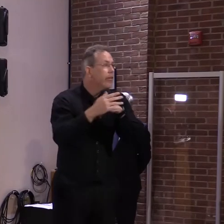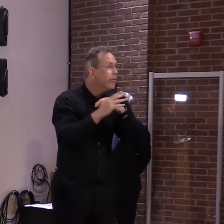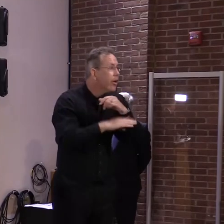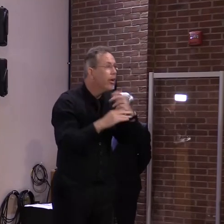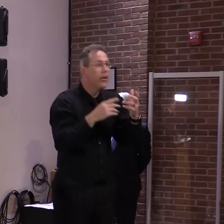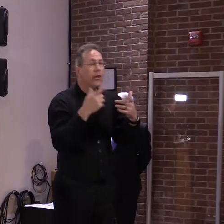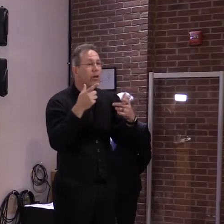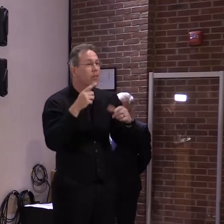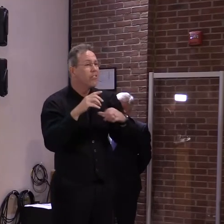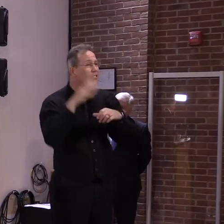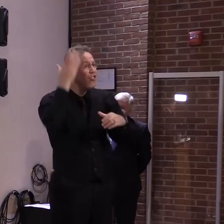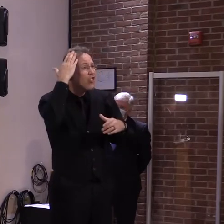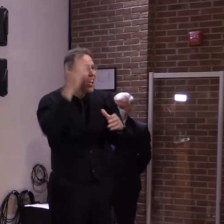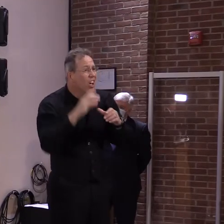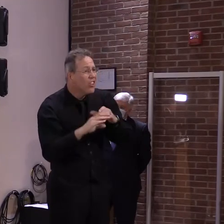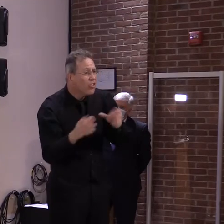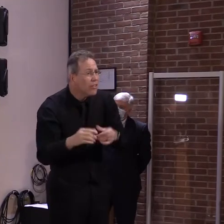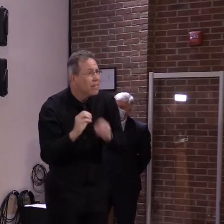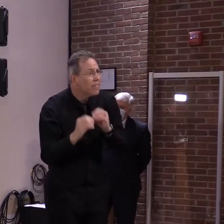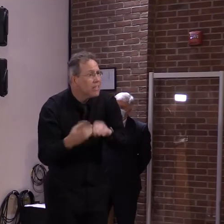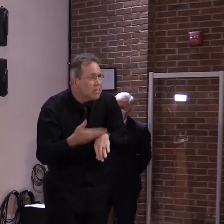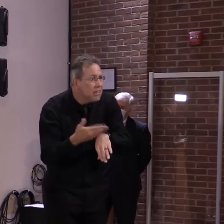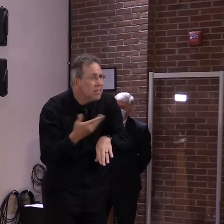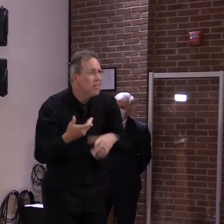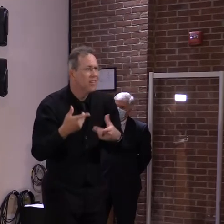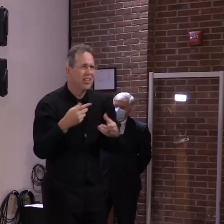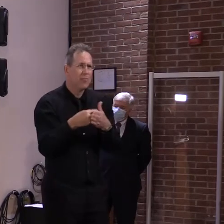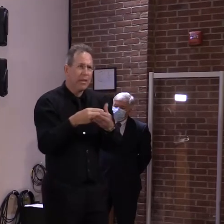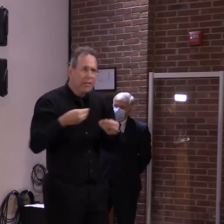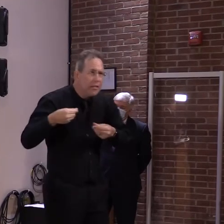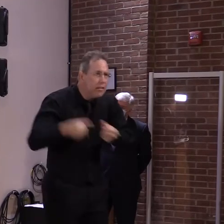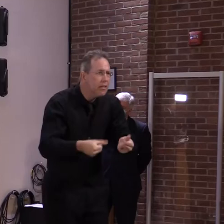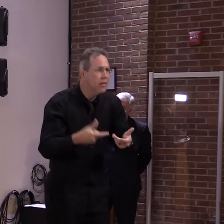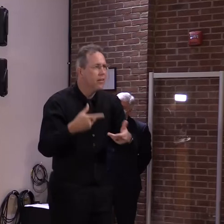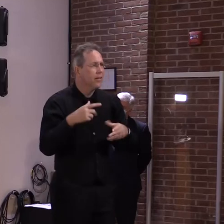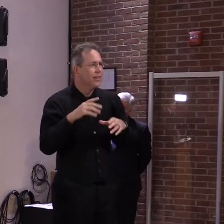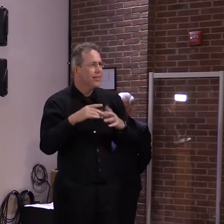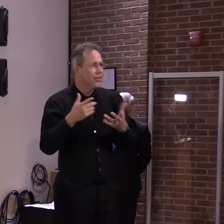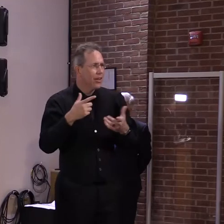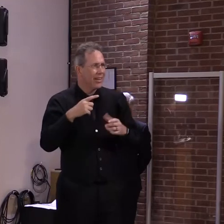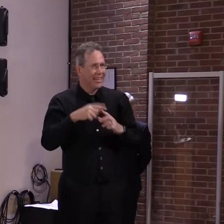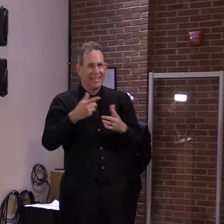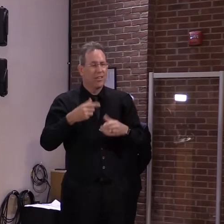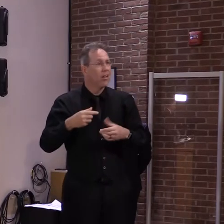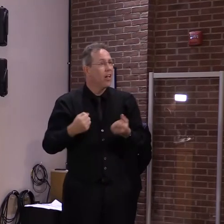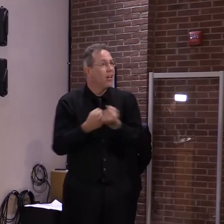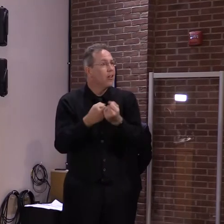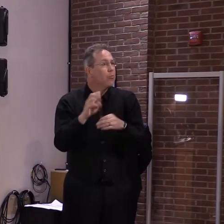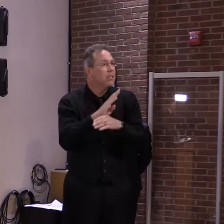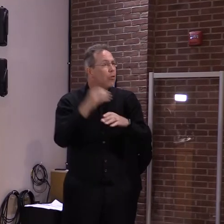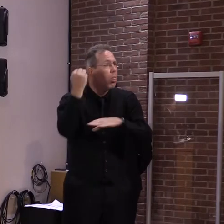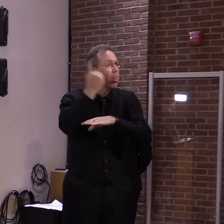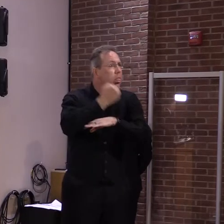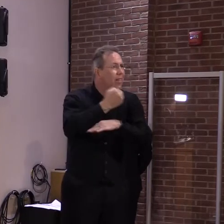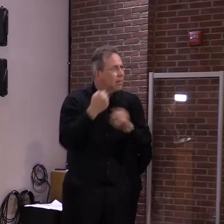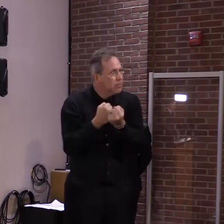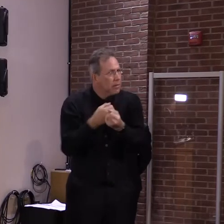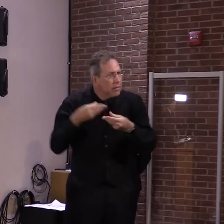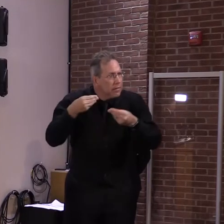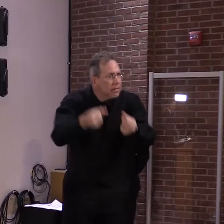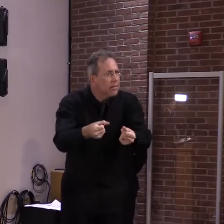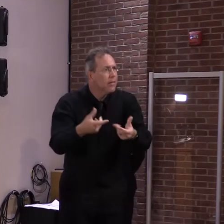relief for some of the businesses as well as climate change